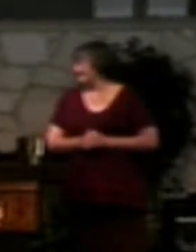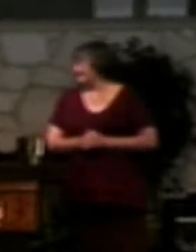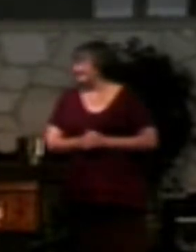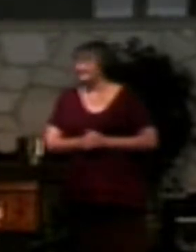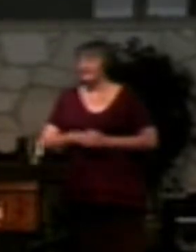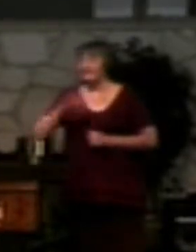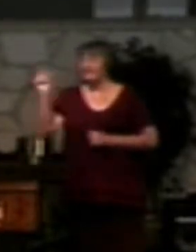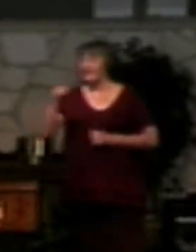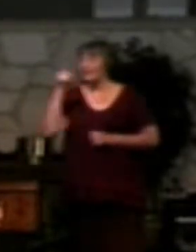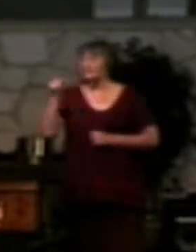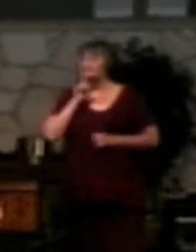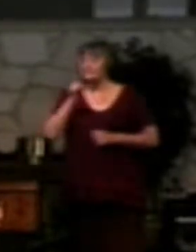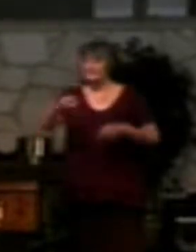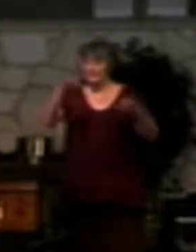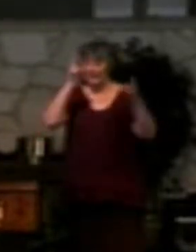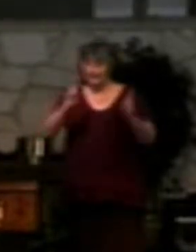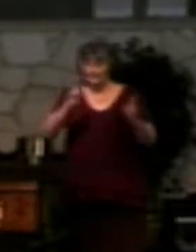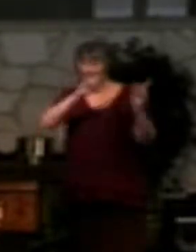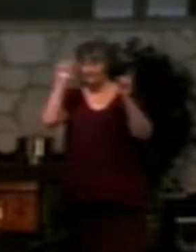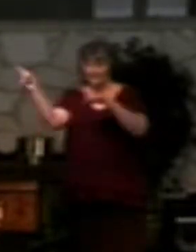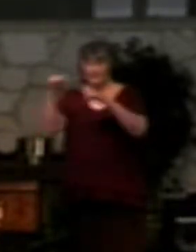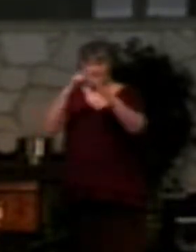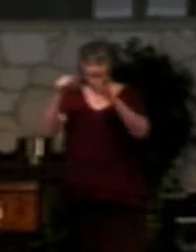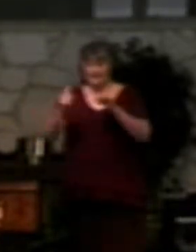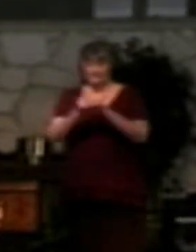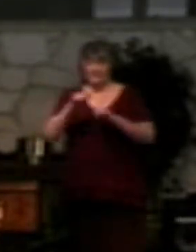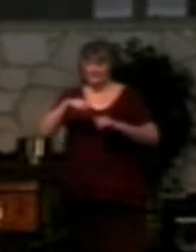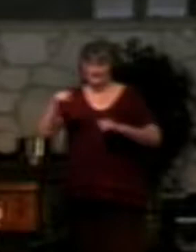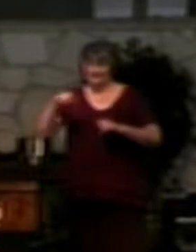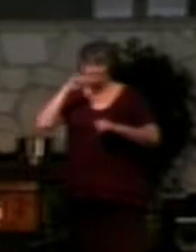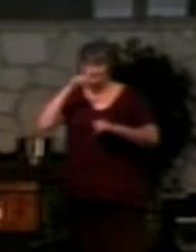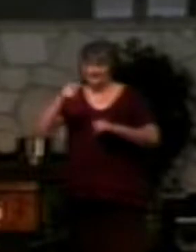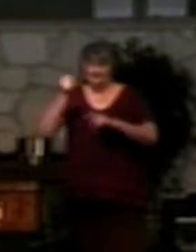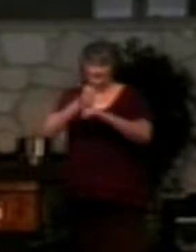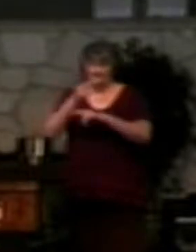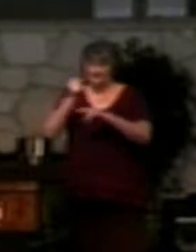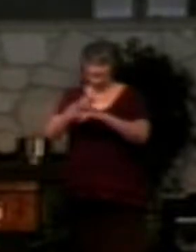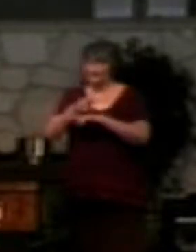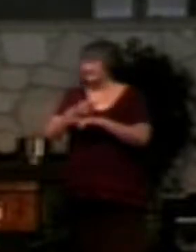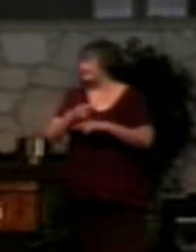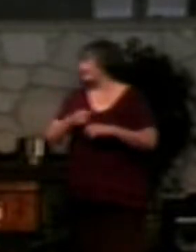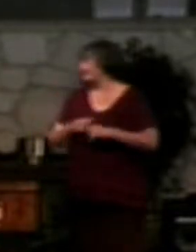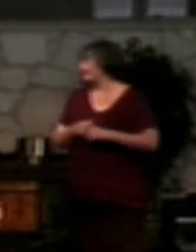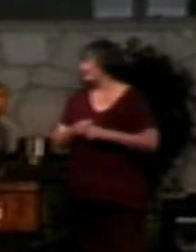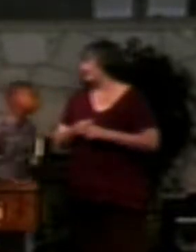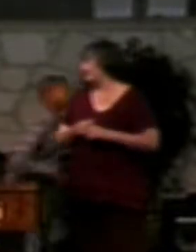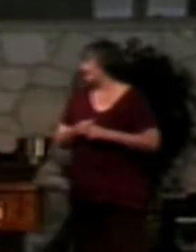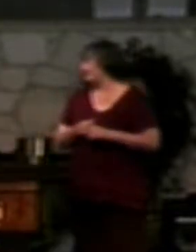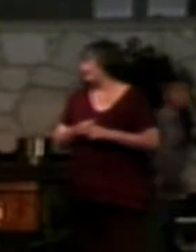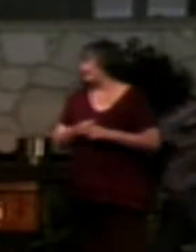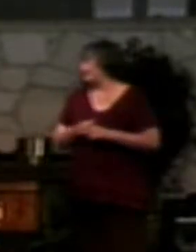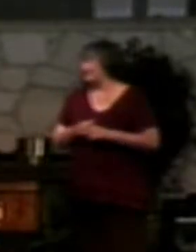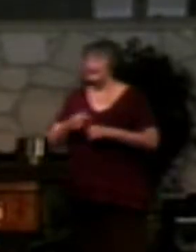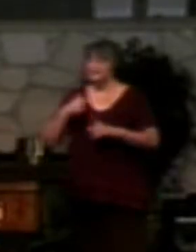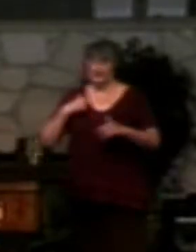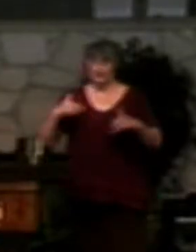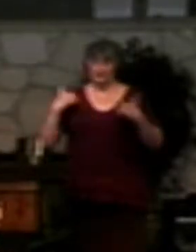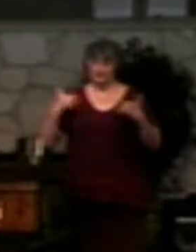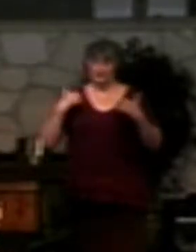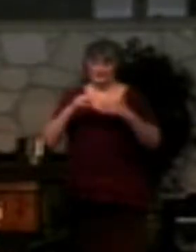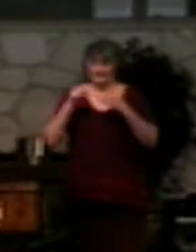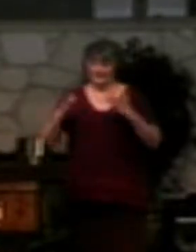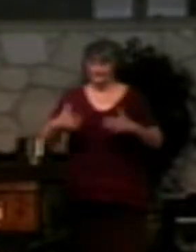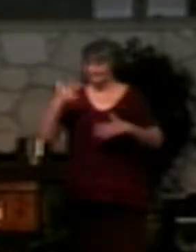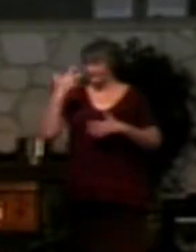It's always really an honor to go to camp with these kids every year. I've been a youth leader for